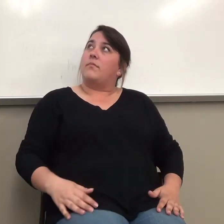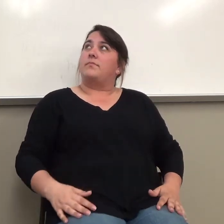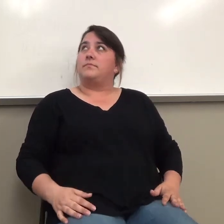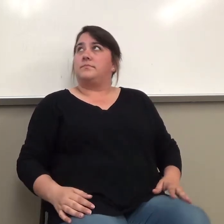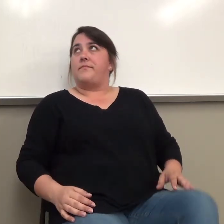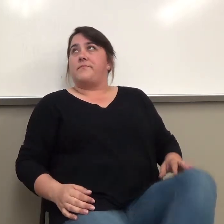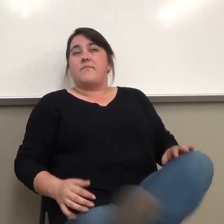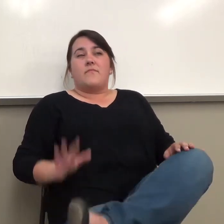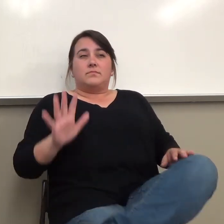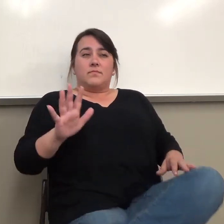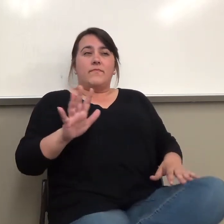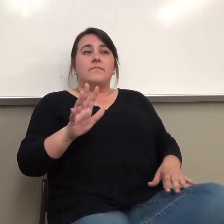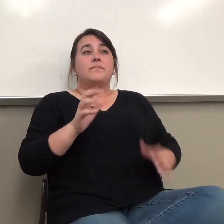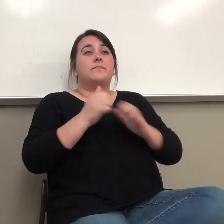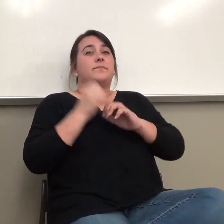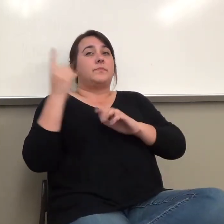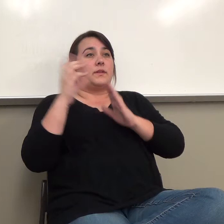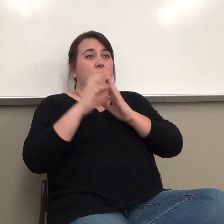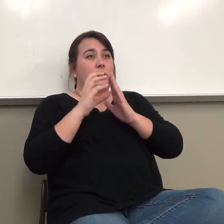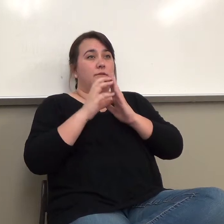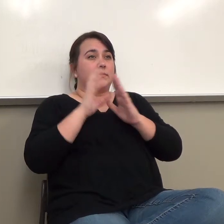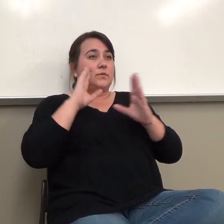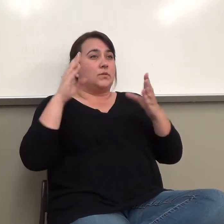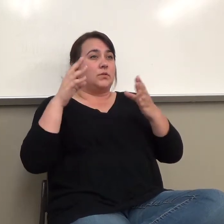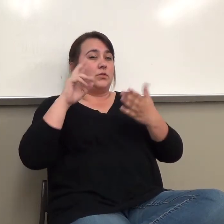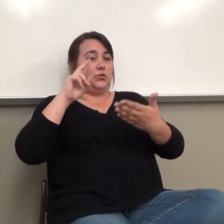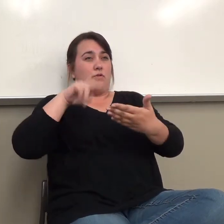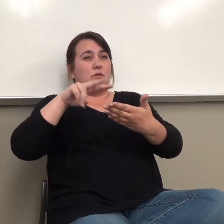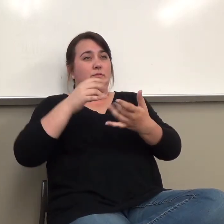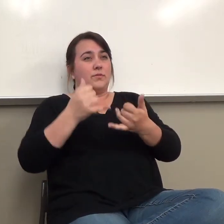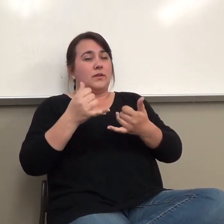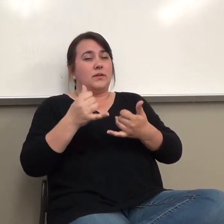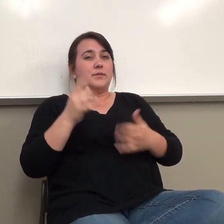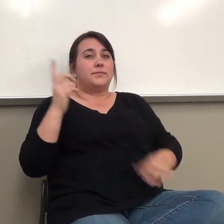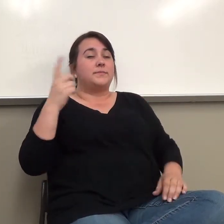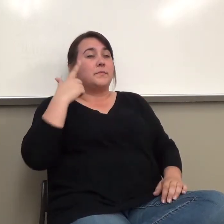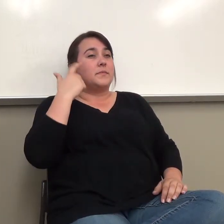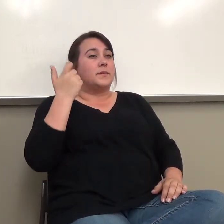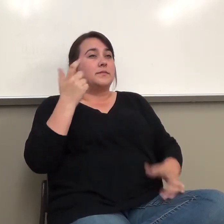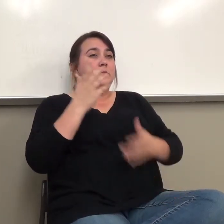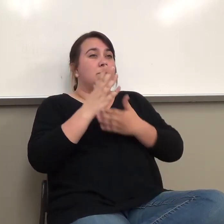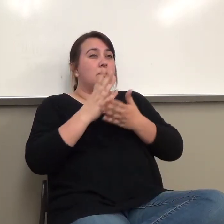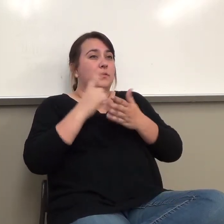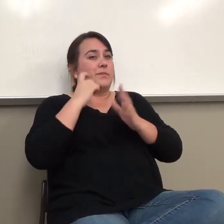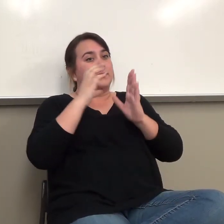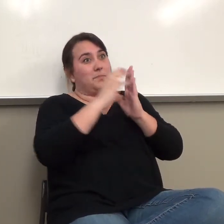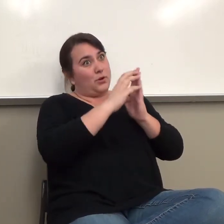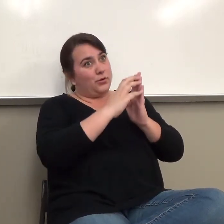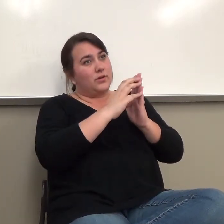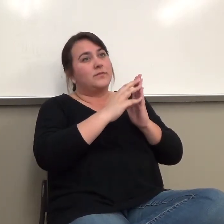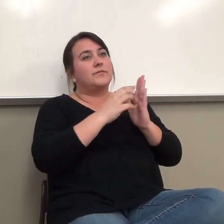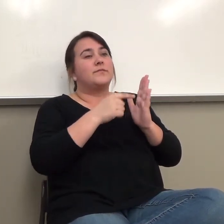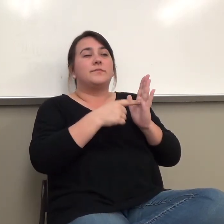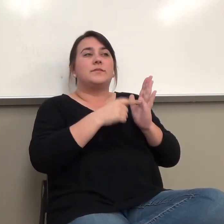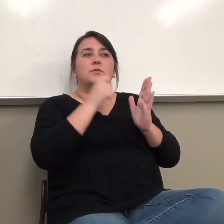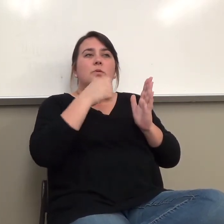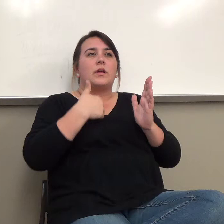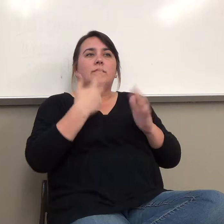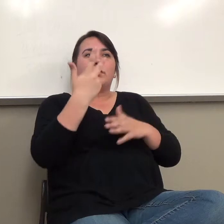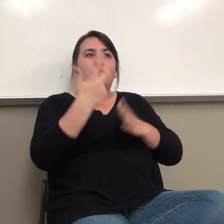these paragraphs is that we're looking at right now, these, partly because they're paragraphs, don't have 3-part essay